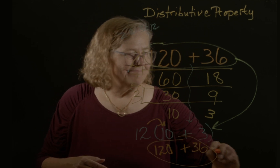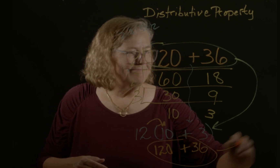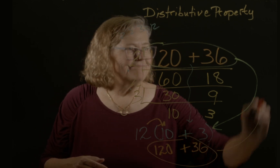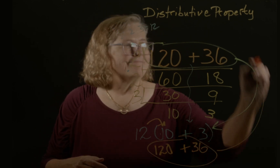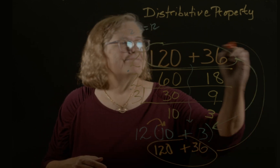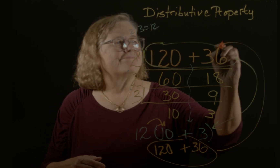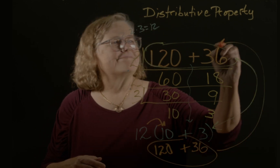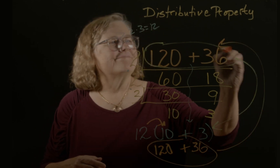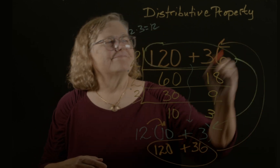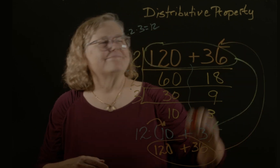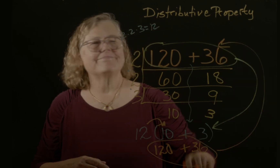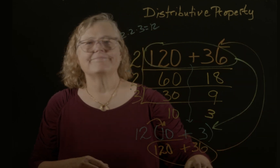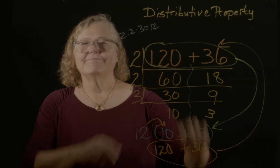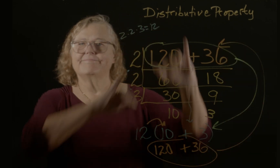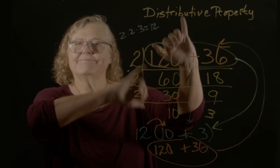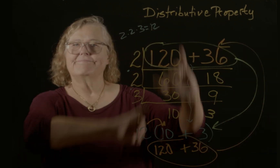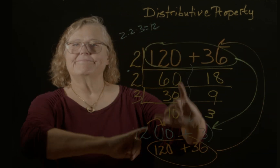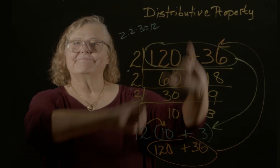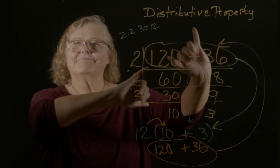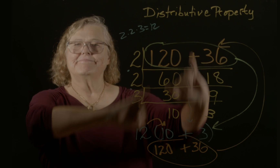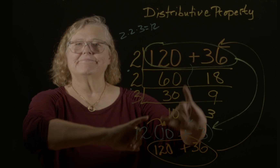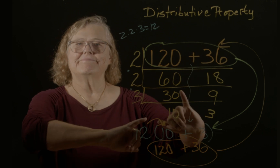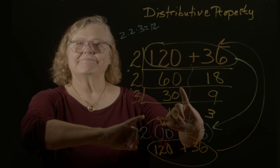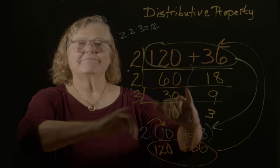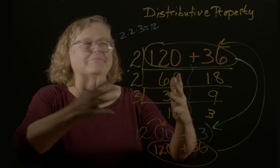Hey, look at there. Exactly the same.